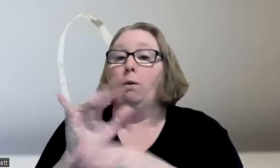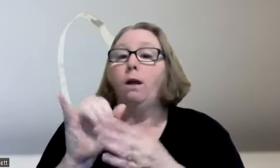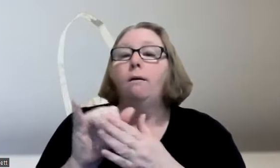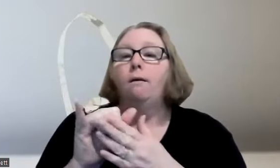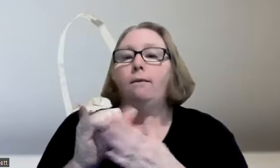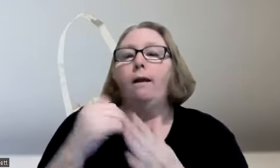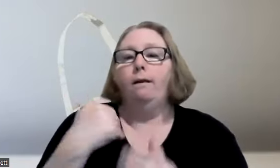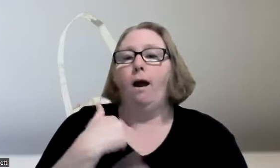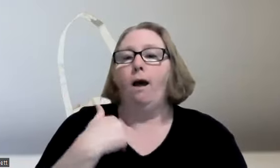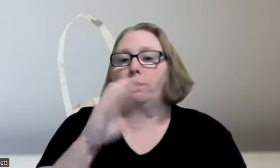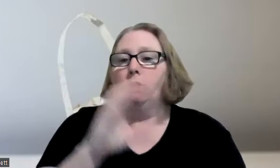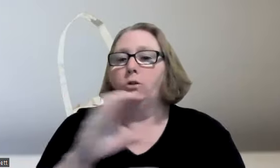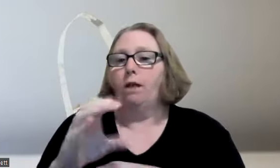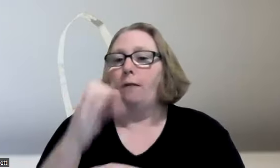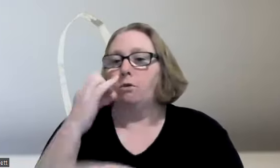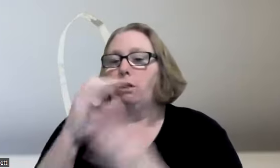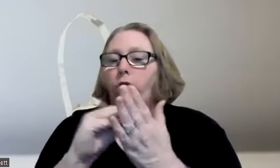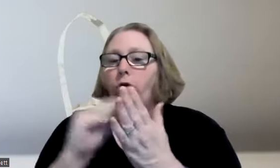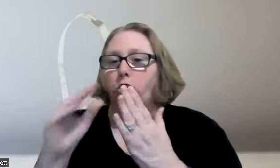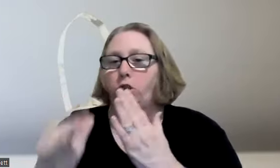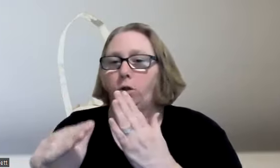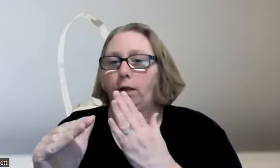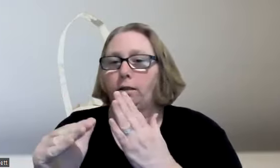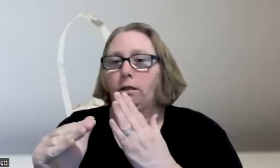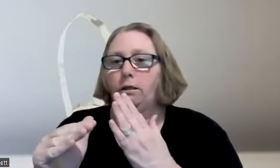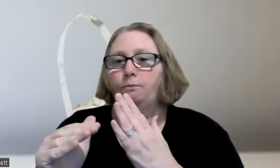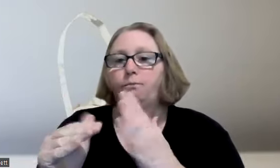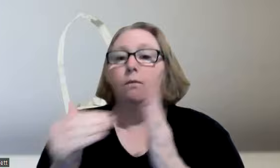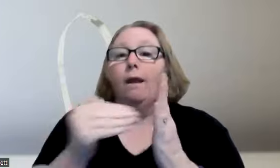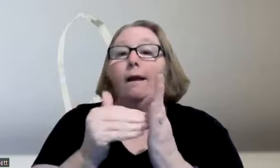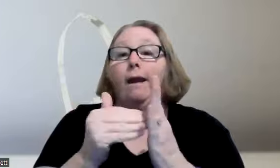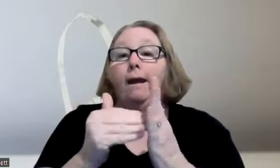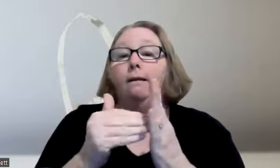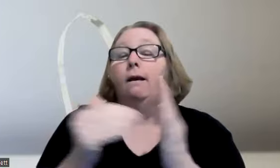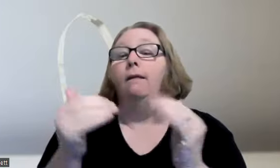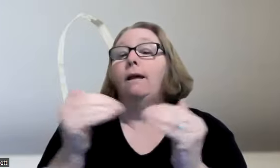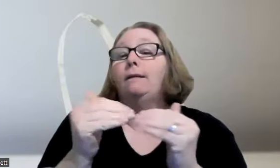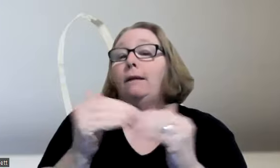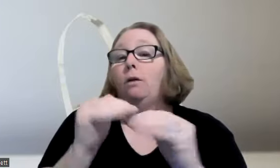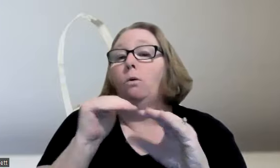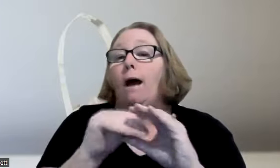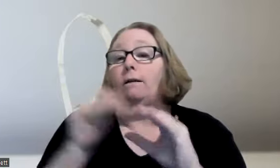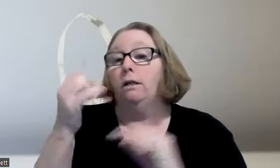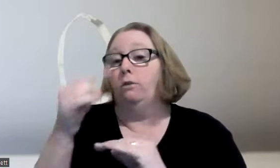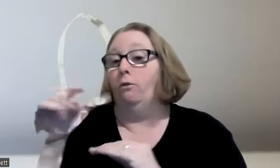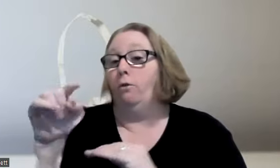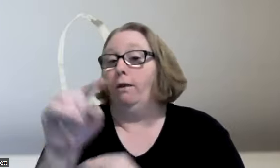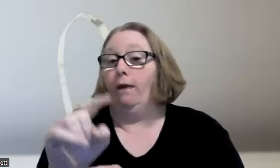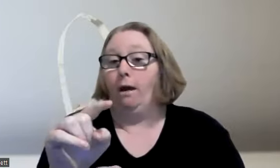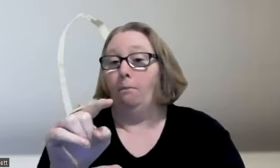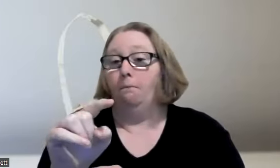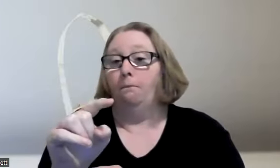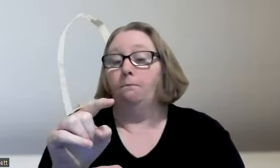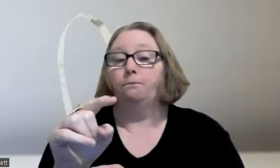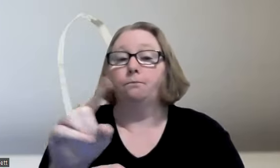it that it has closed captions for our students. Again, that's equal access for them.